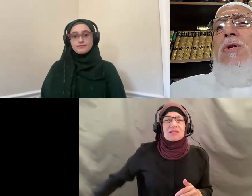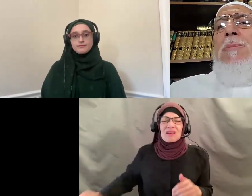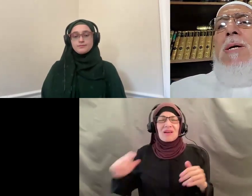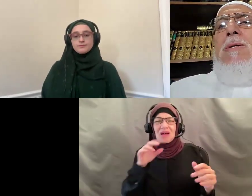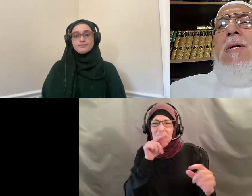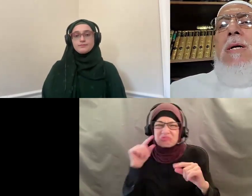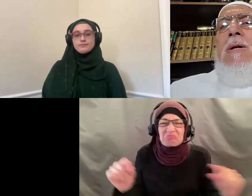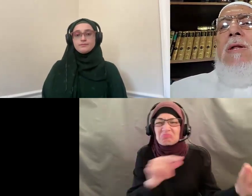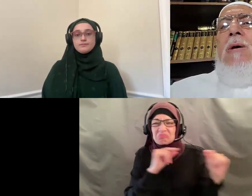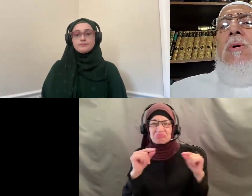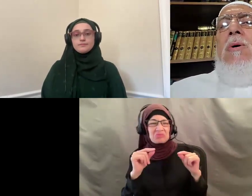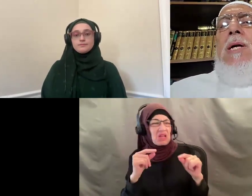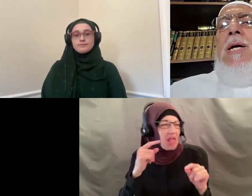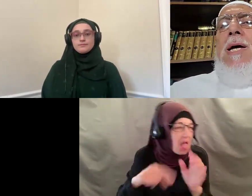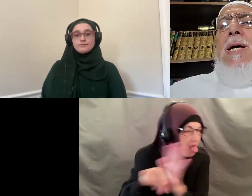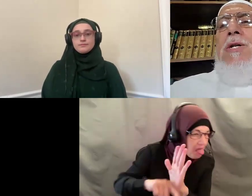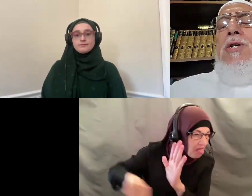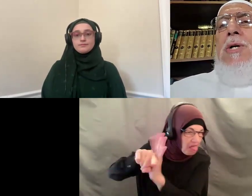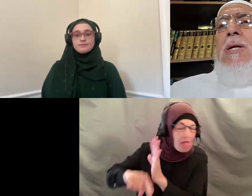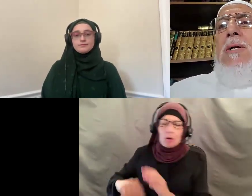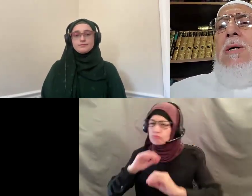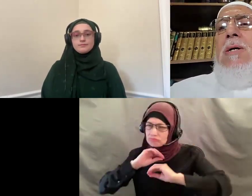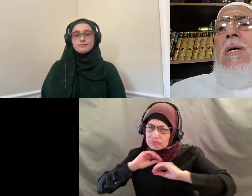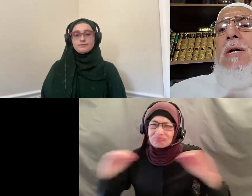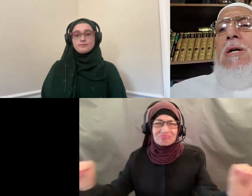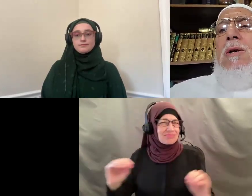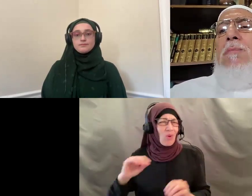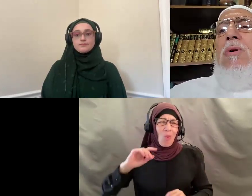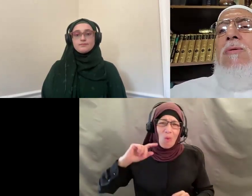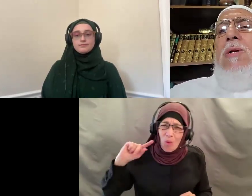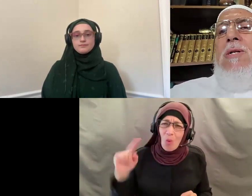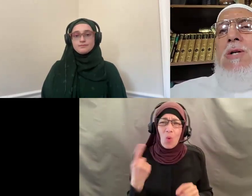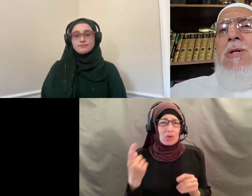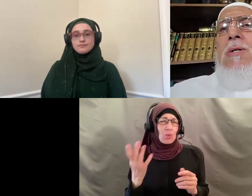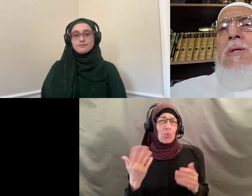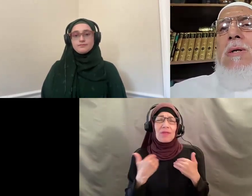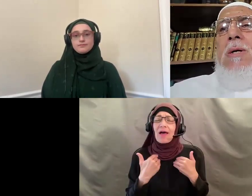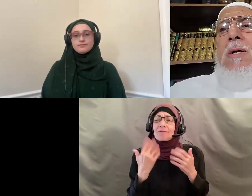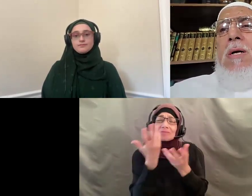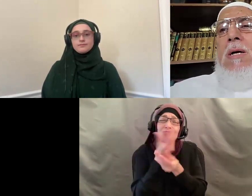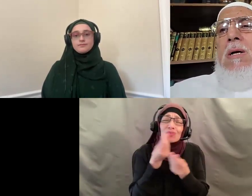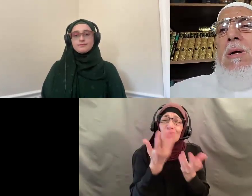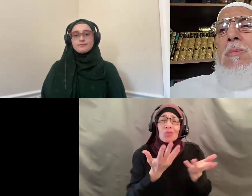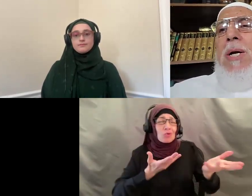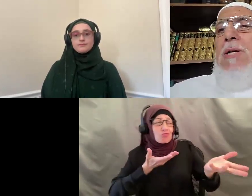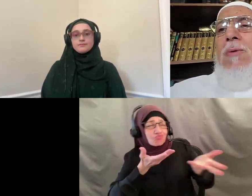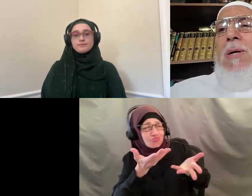talk, which means they will only engage each other in beautiful discussions, praise of Allah